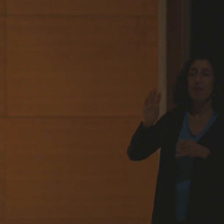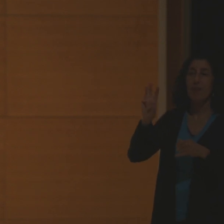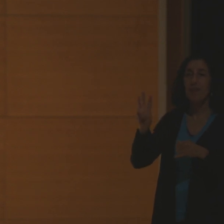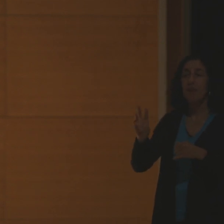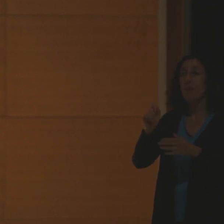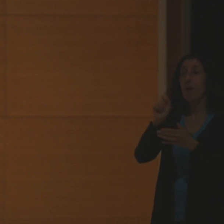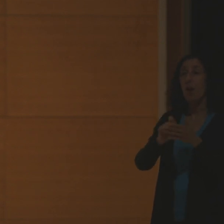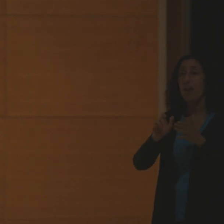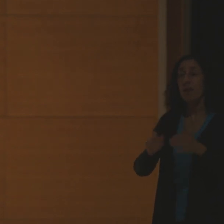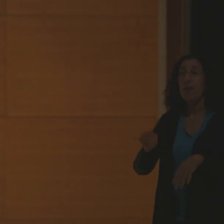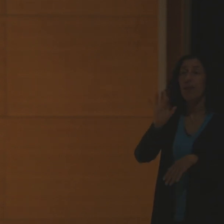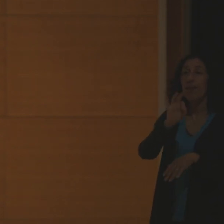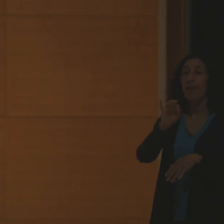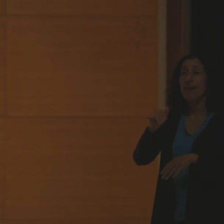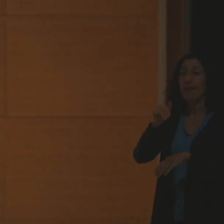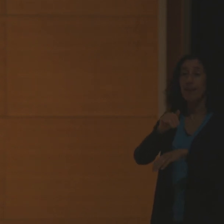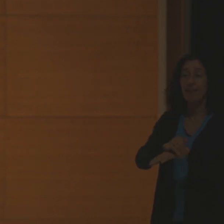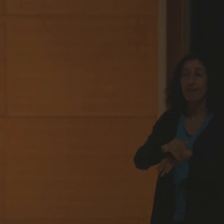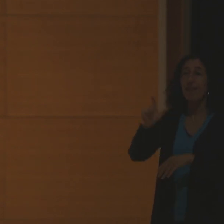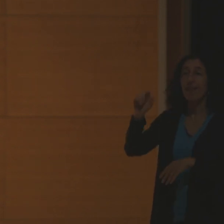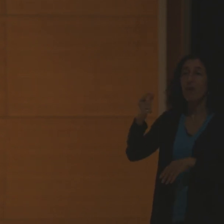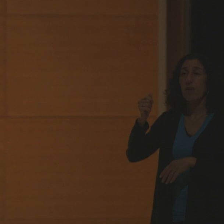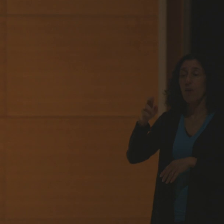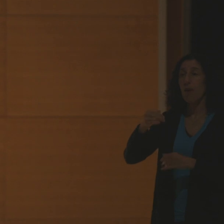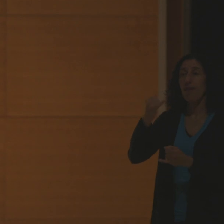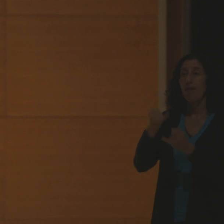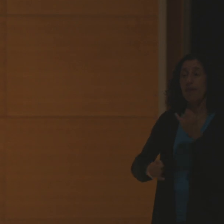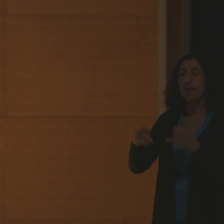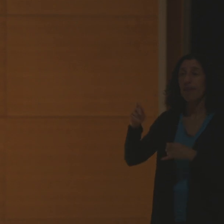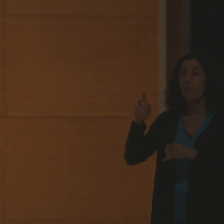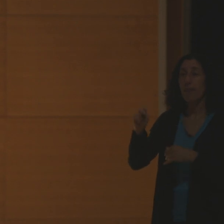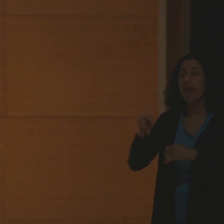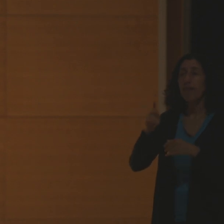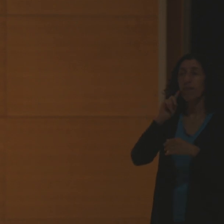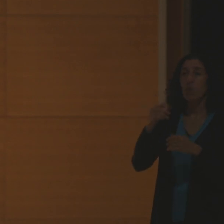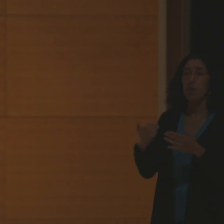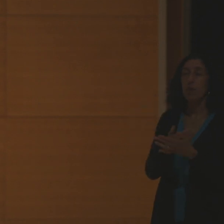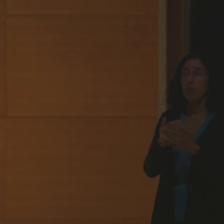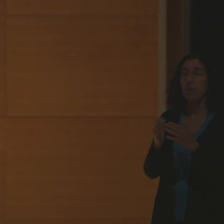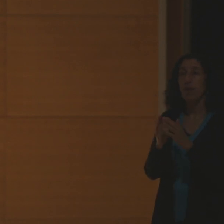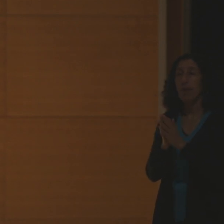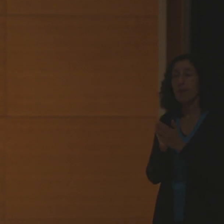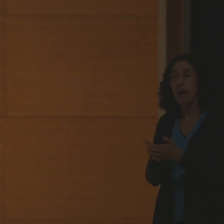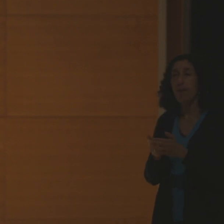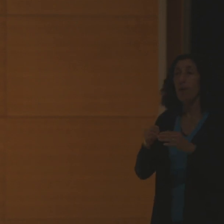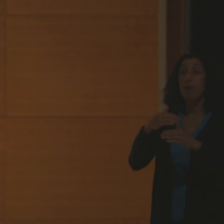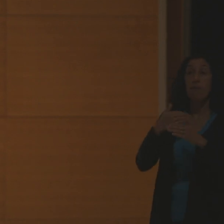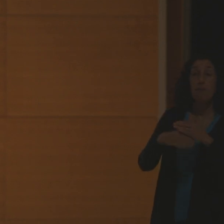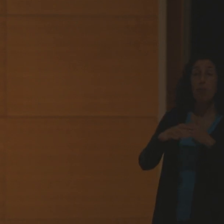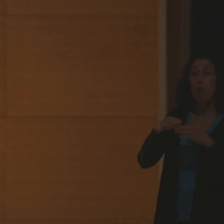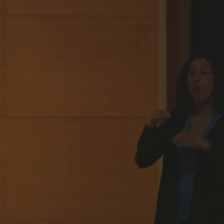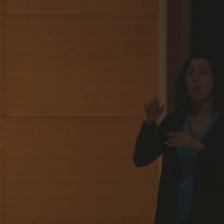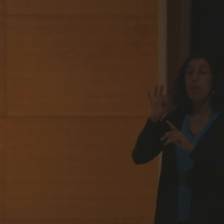99 Nights in Logar, which was a finalist for the Penn Hemingway Award for debut novel. He was born in an Afghan refugee camp in Peshawar,